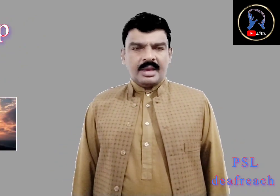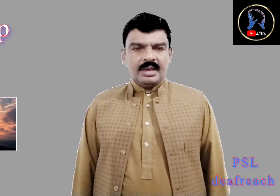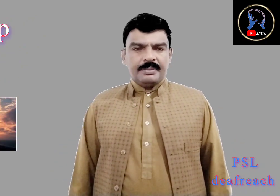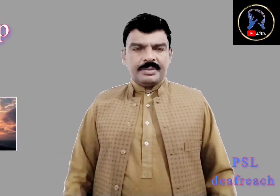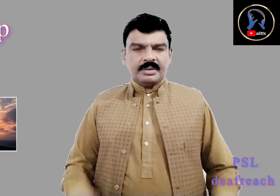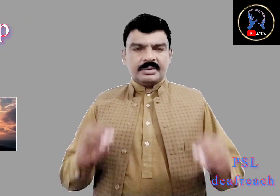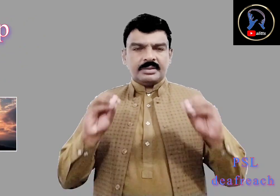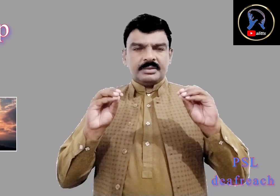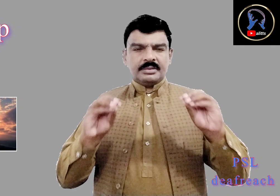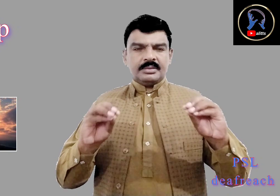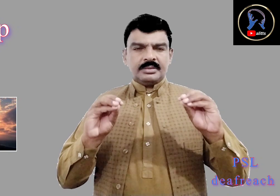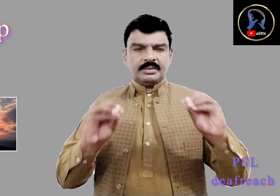help,